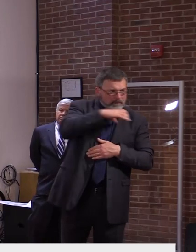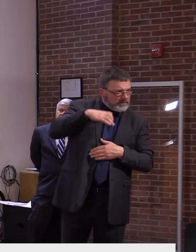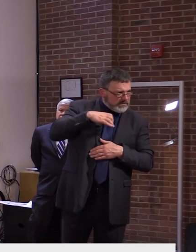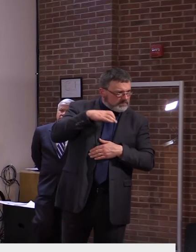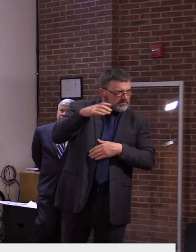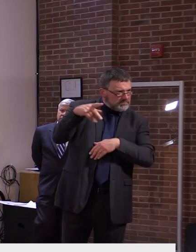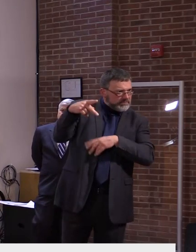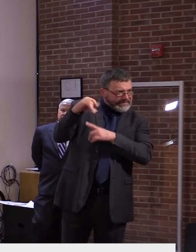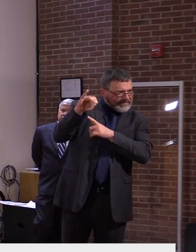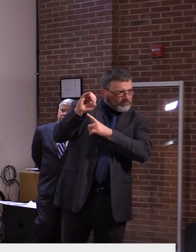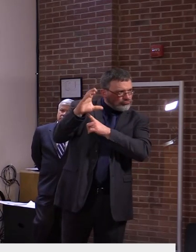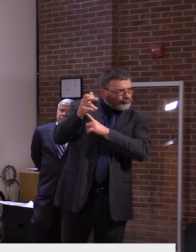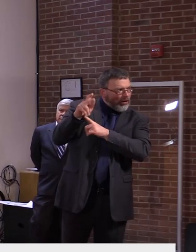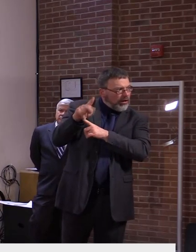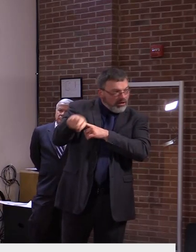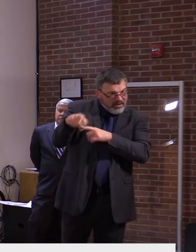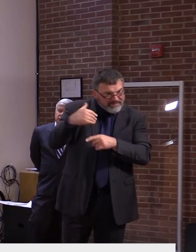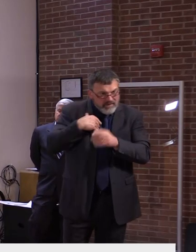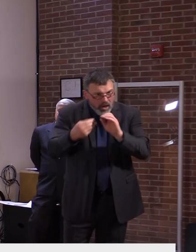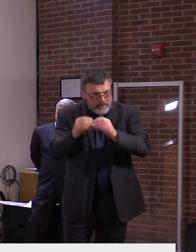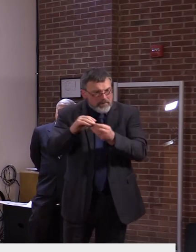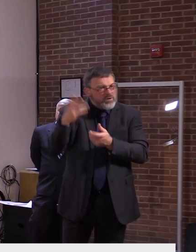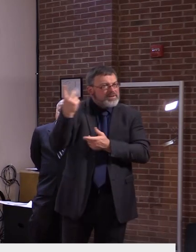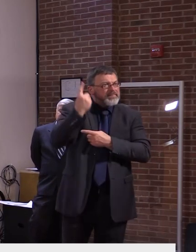but we can get that to you.